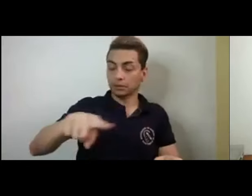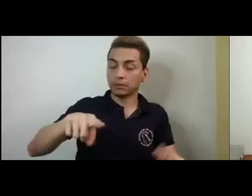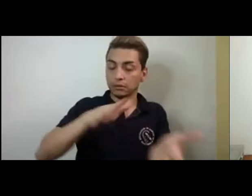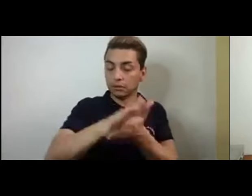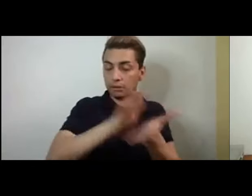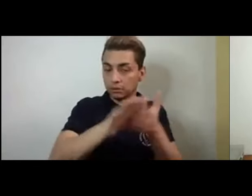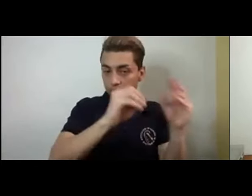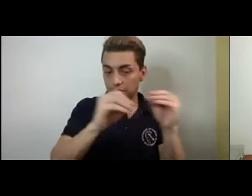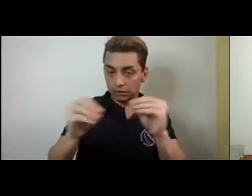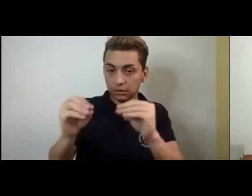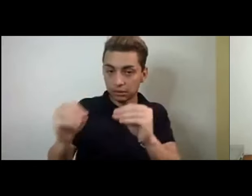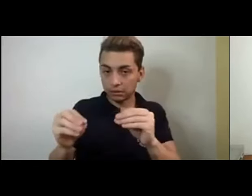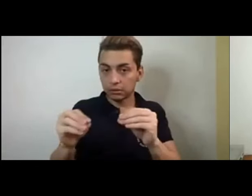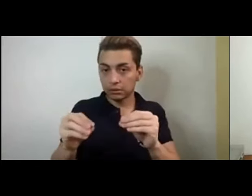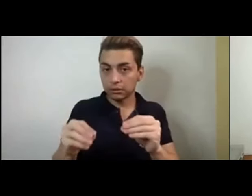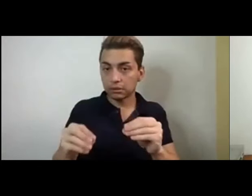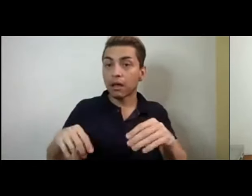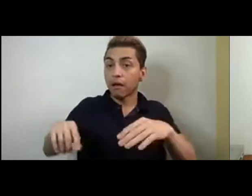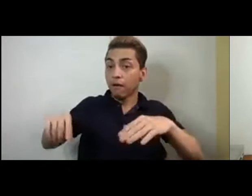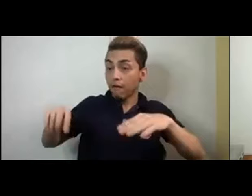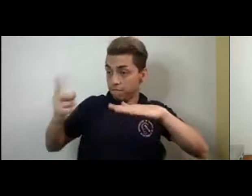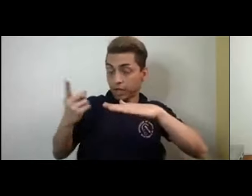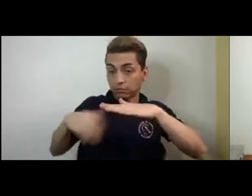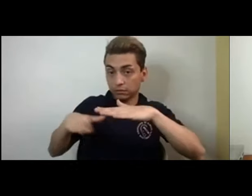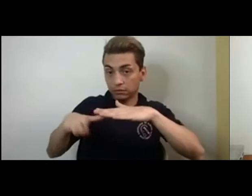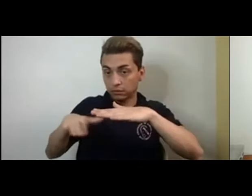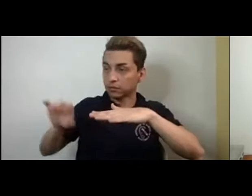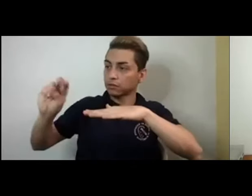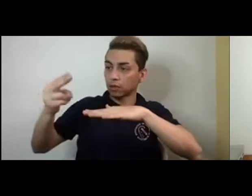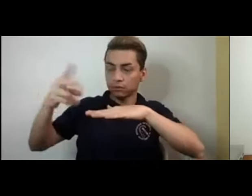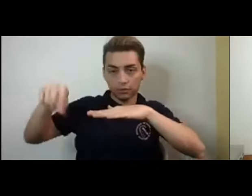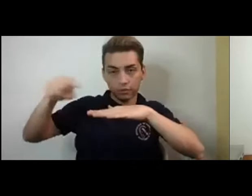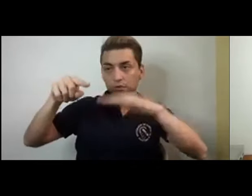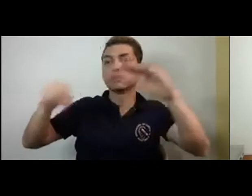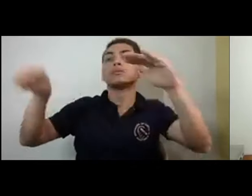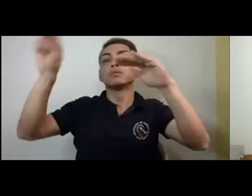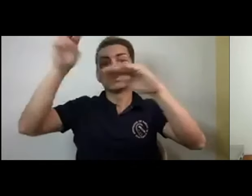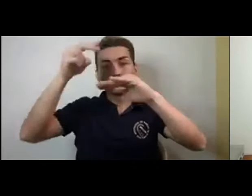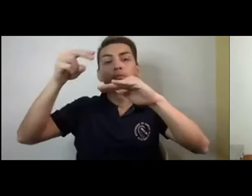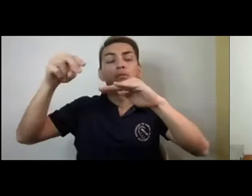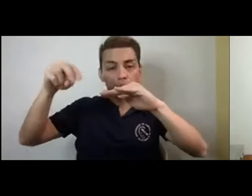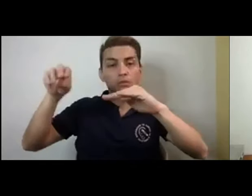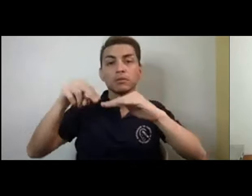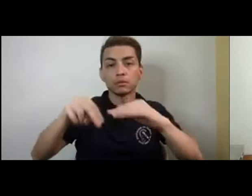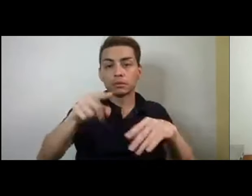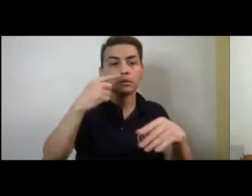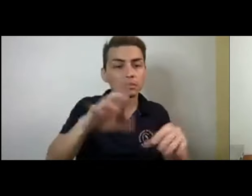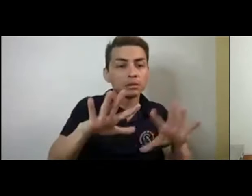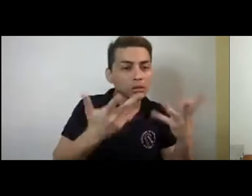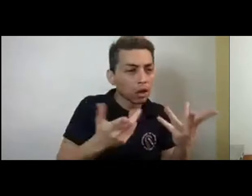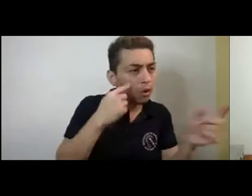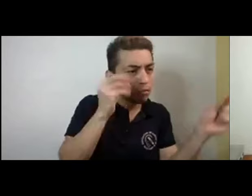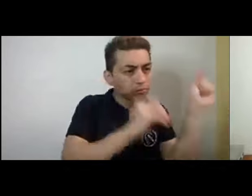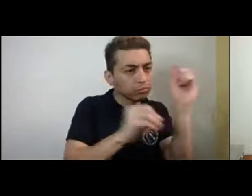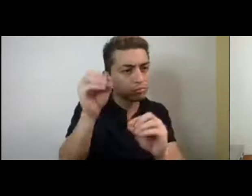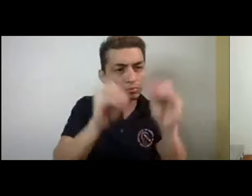ensuring that mandatory education with focus on primary and secondary engagement in many countries and territories. This has been further extended to strengthening